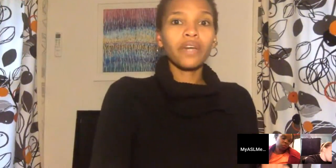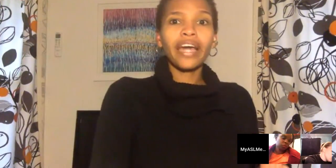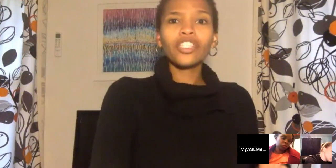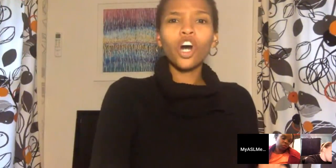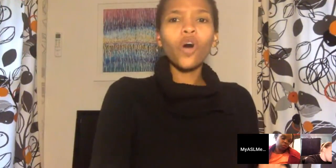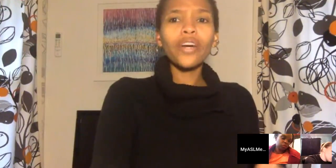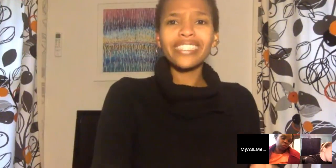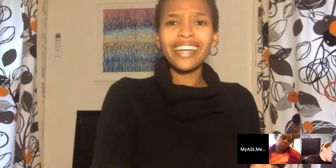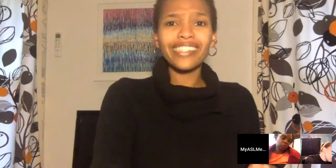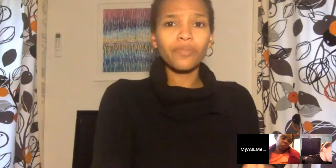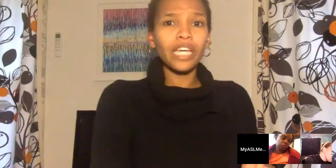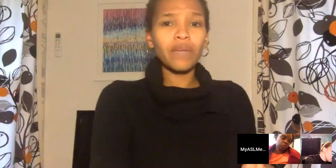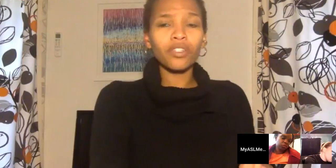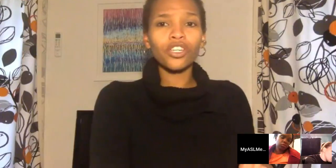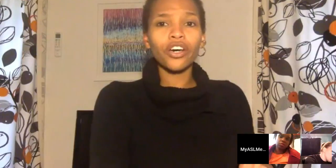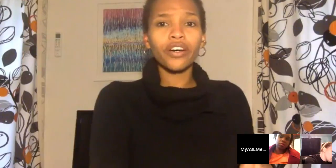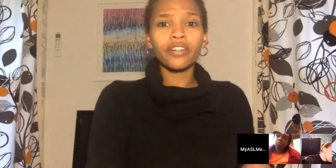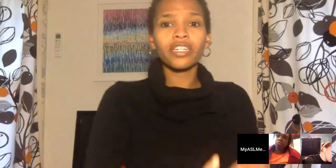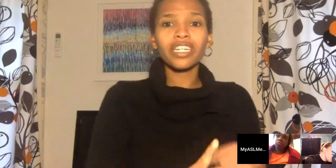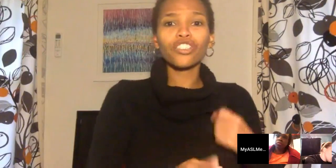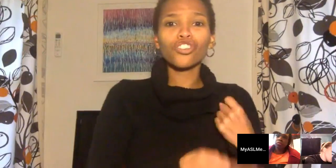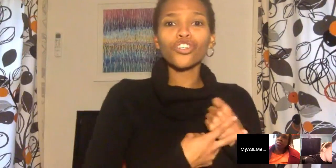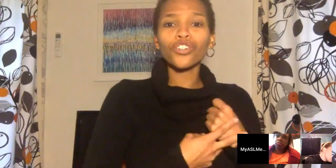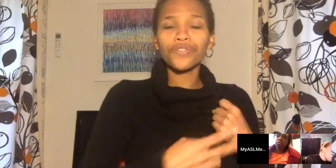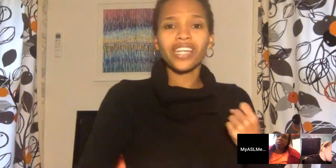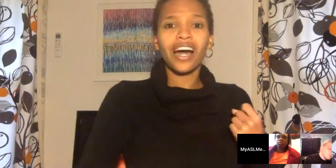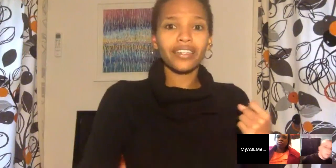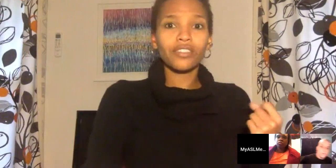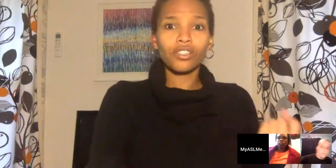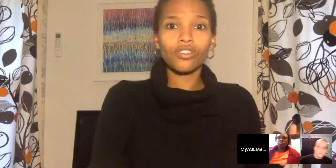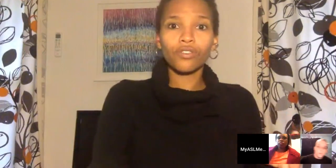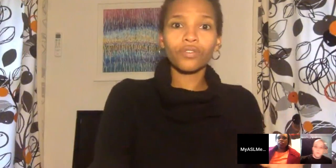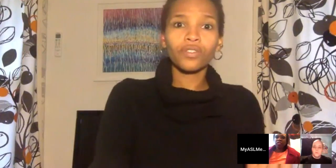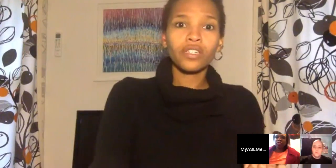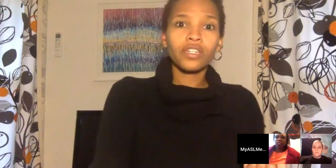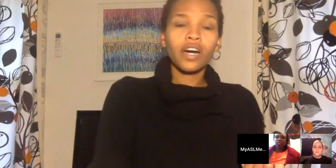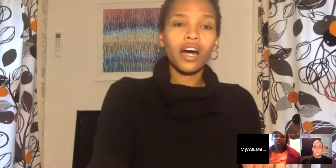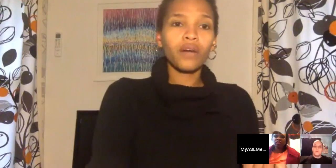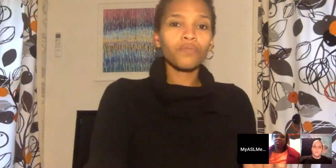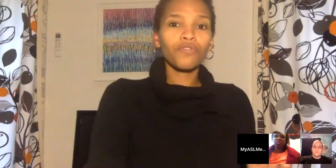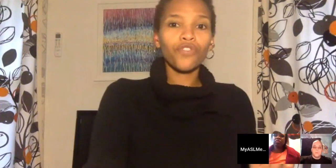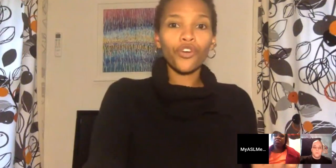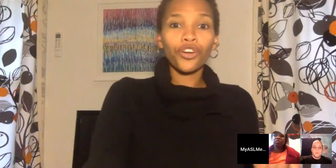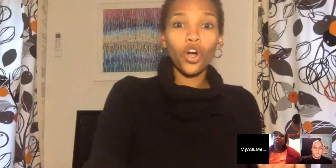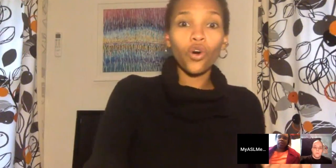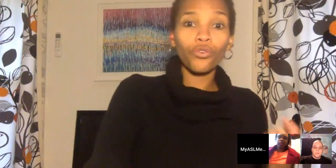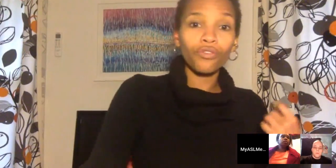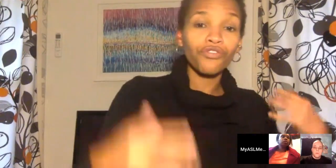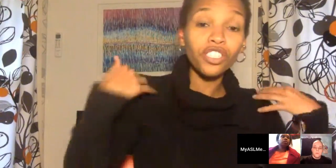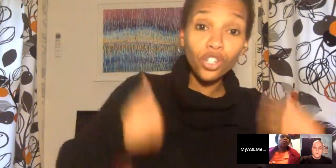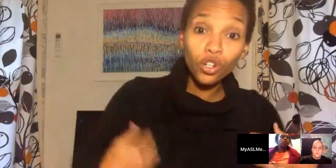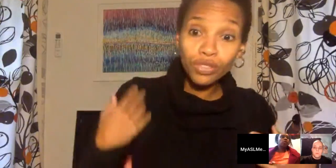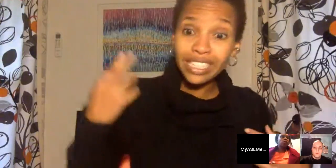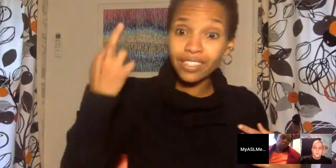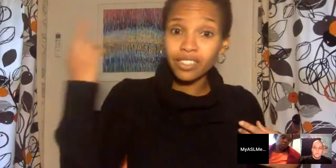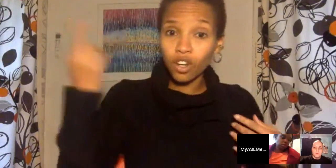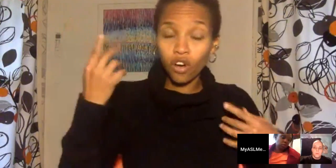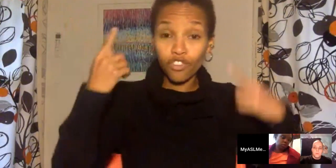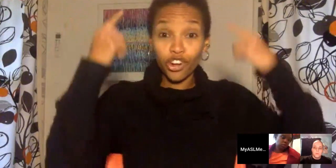It's always nice to be able to conserve signs too. For your own physical reasons and for your